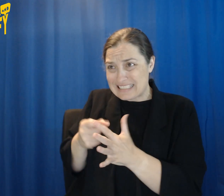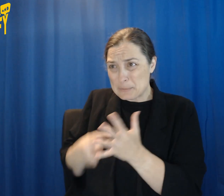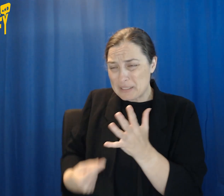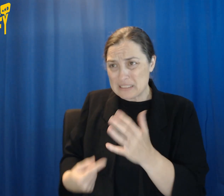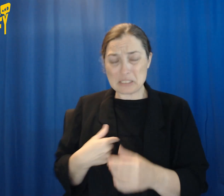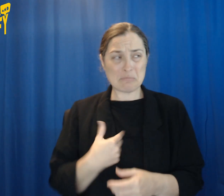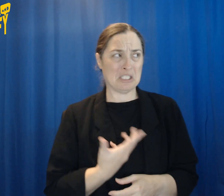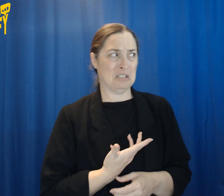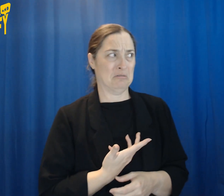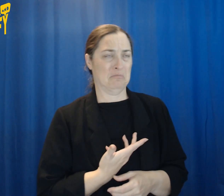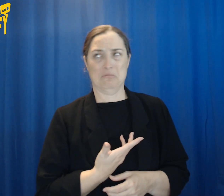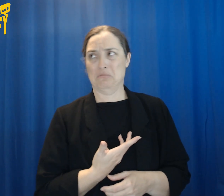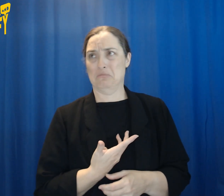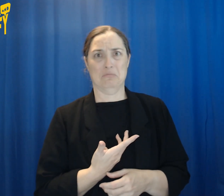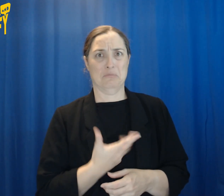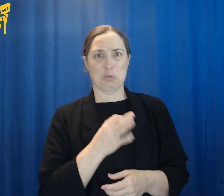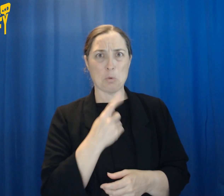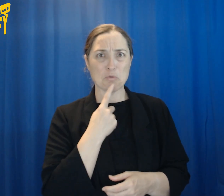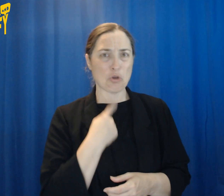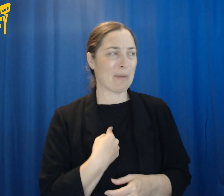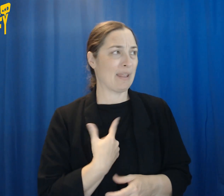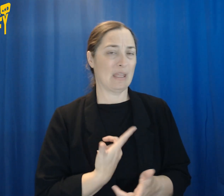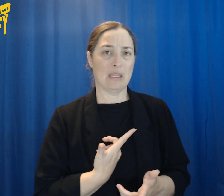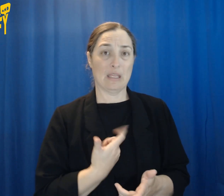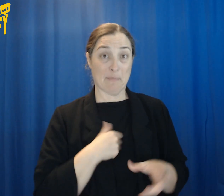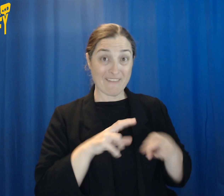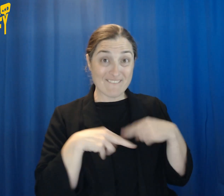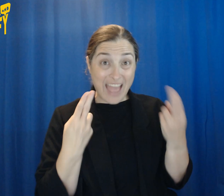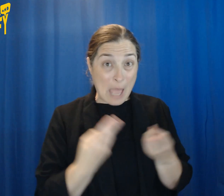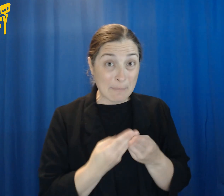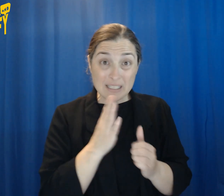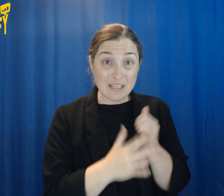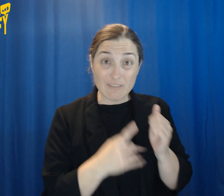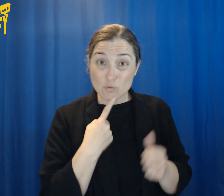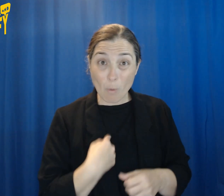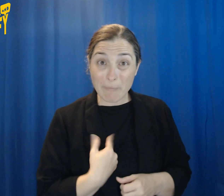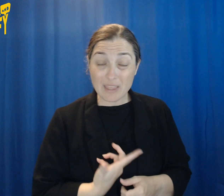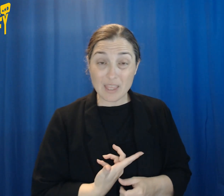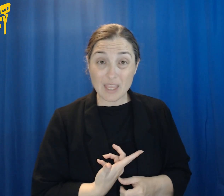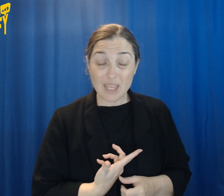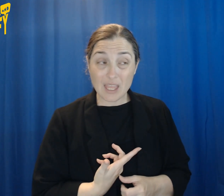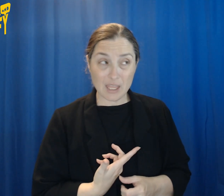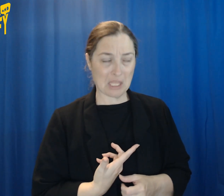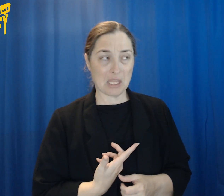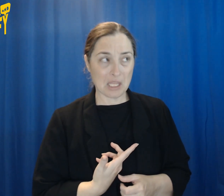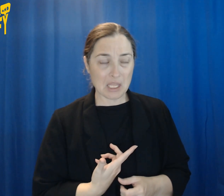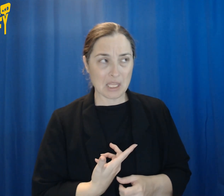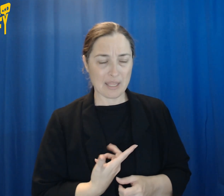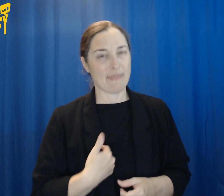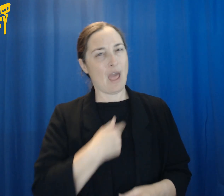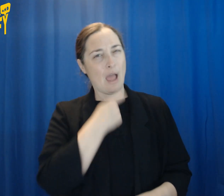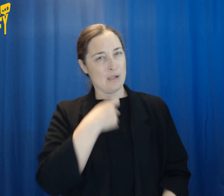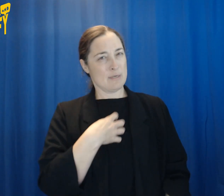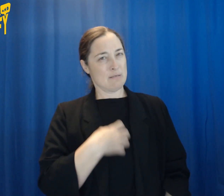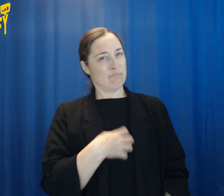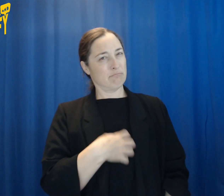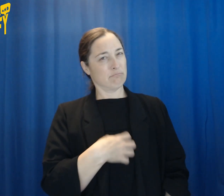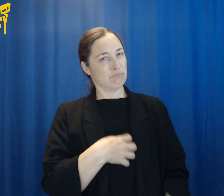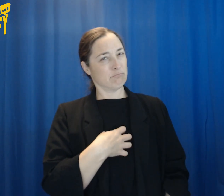no one had ever told me that. My family had never told me that. And that is the thing that annoys me the most, is that the word disability